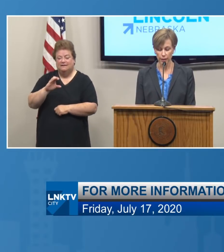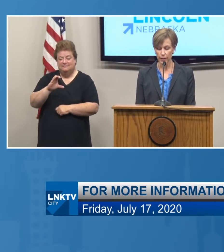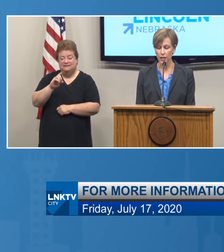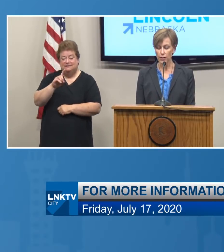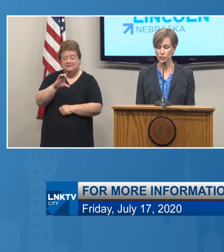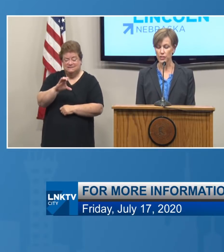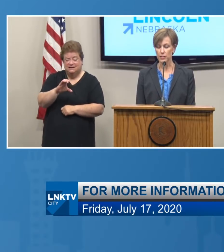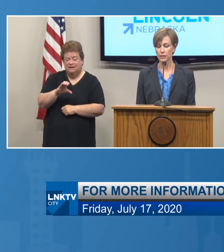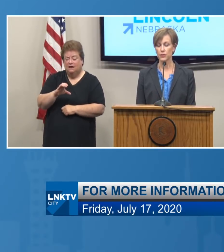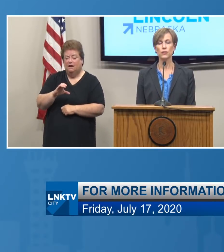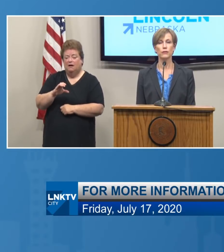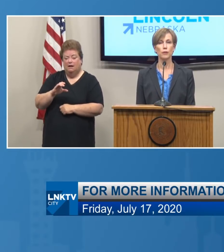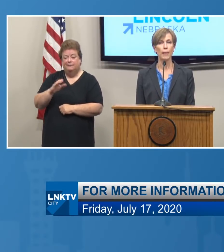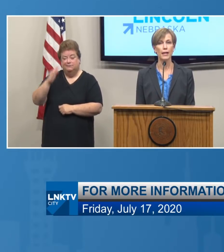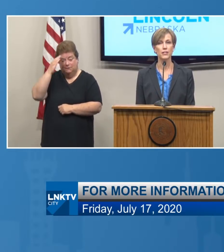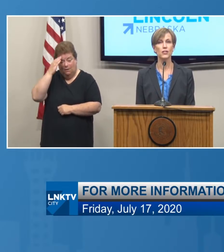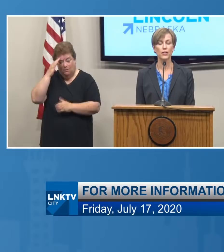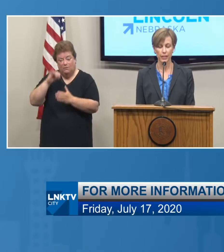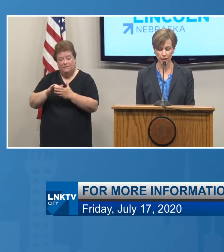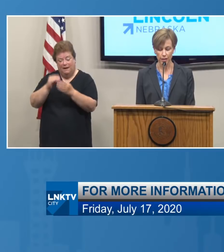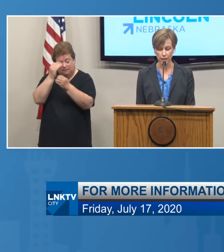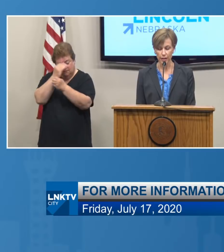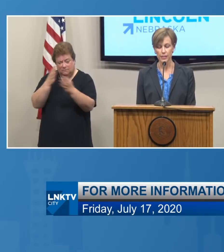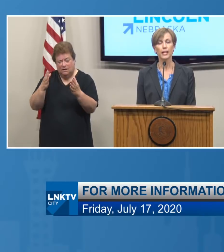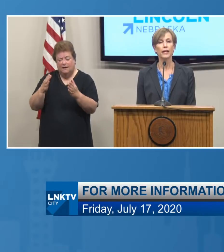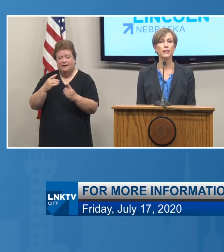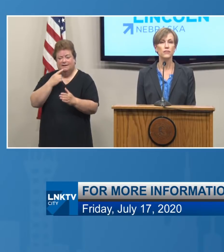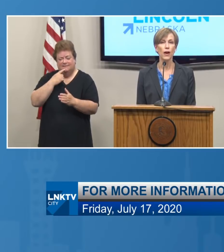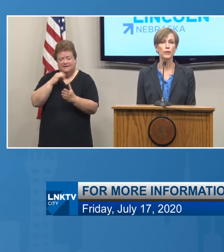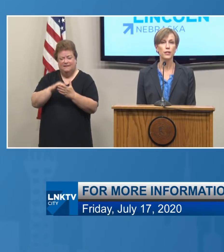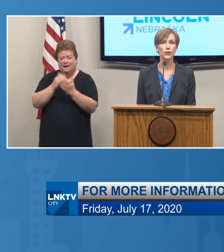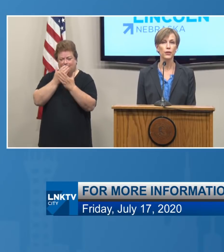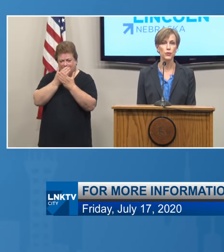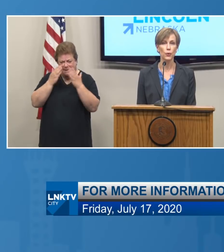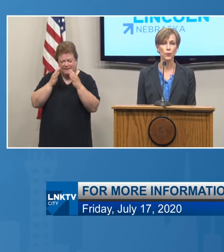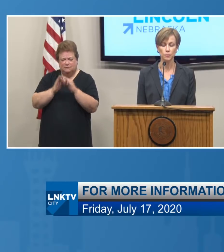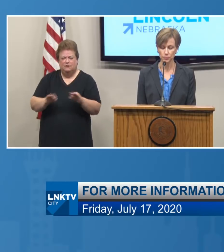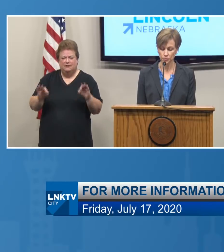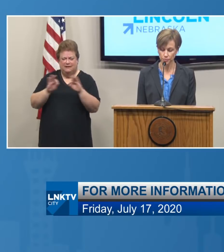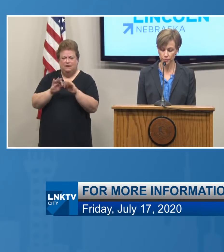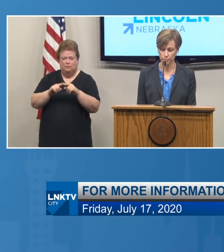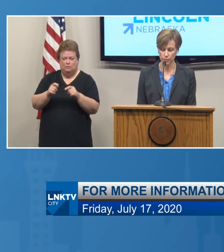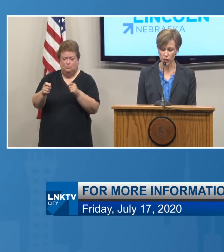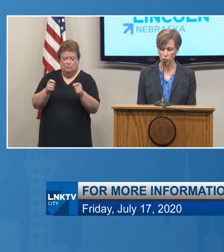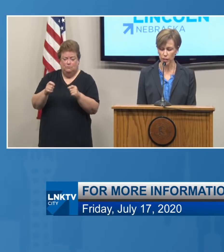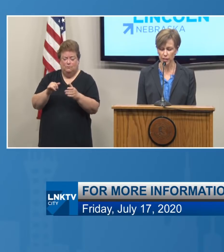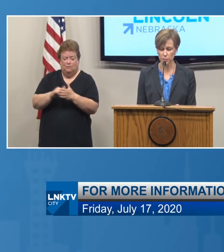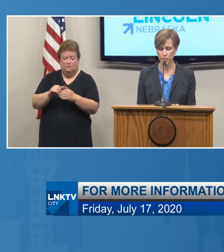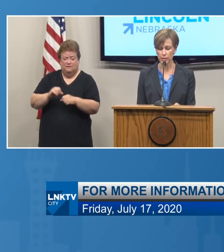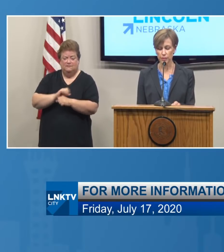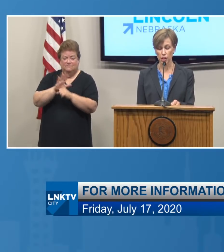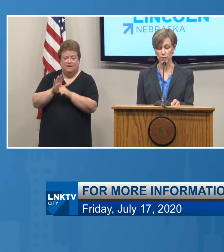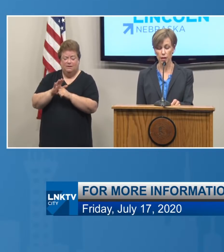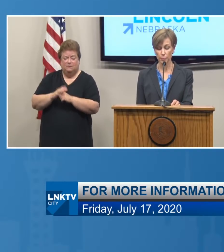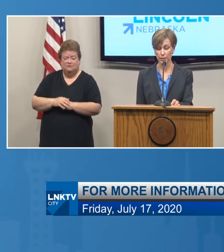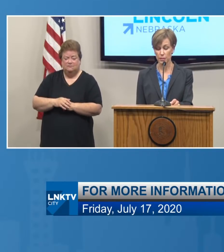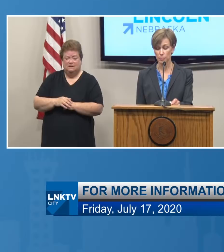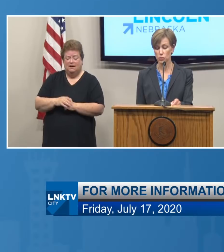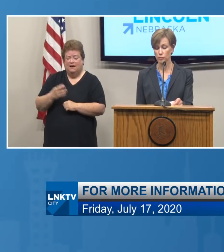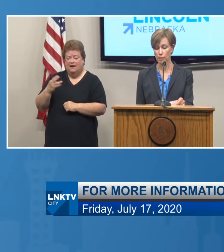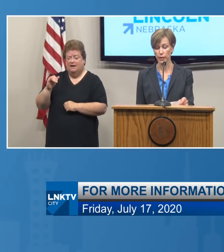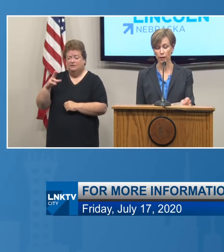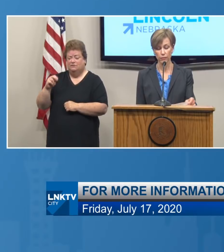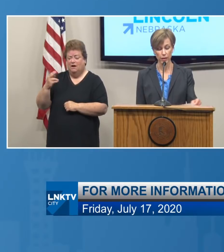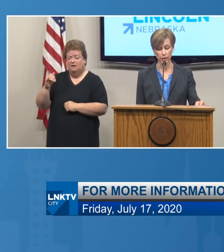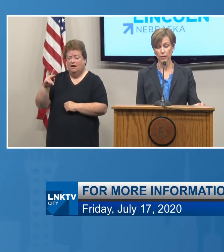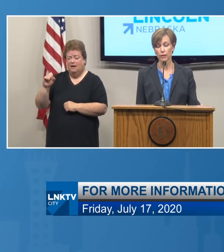CDC, acknowledge this and assert that masks are key to getting this virus under control. According to experts at Johns Hopkins